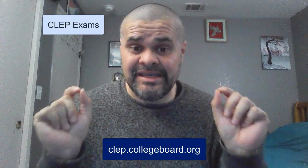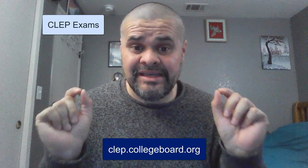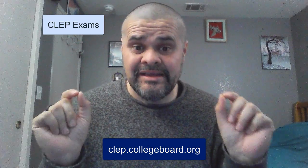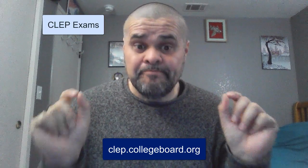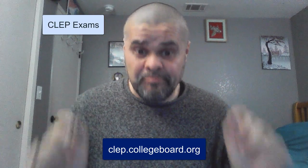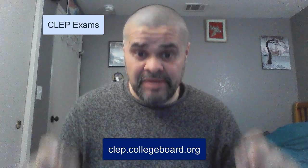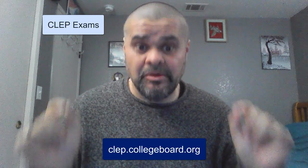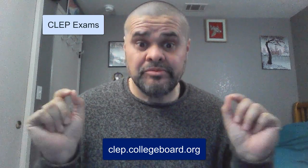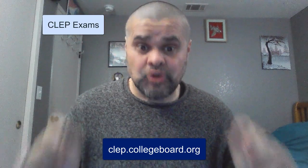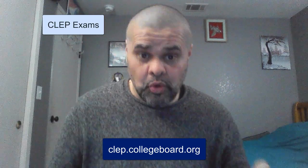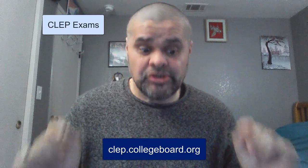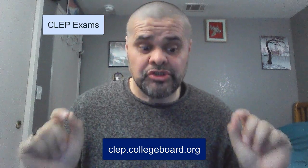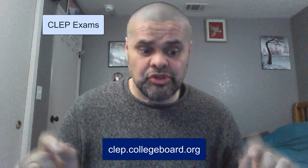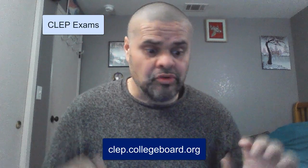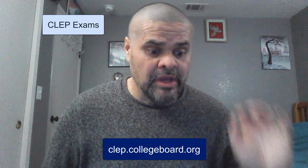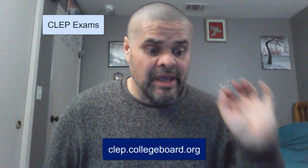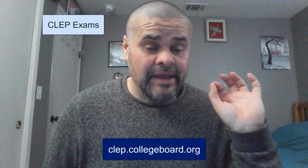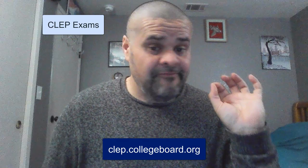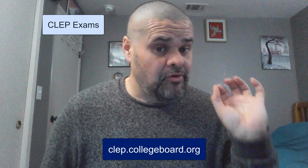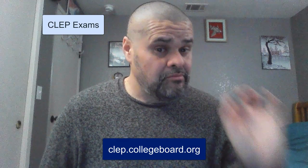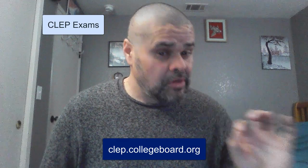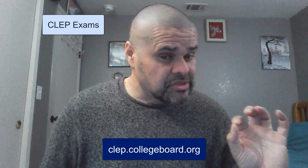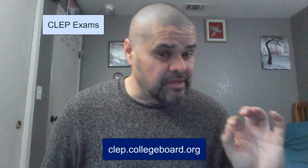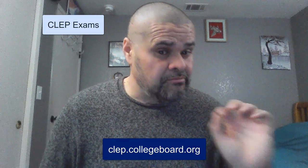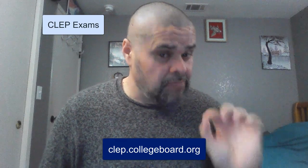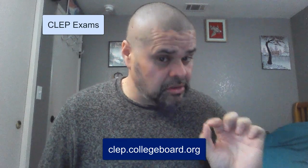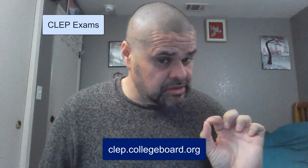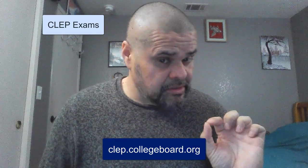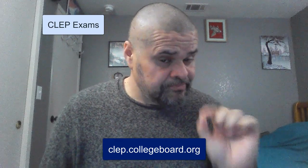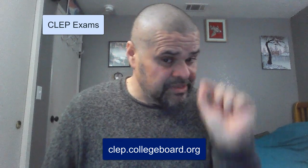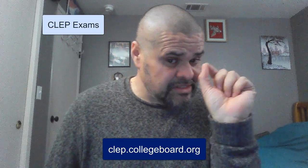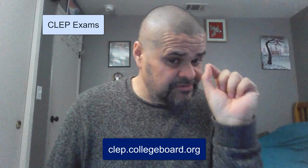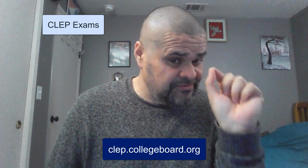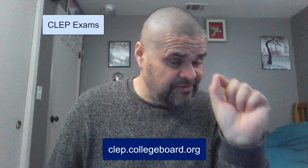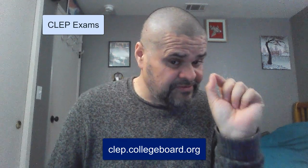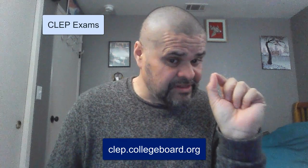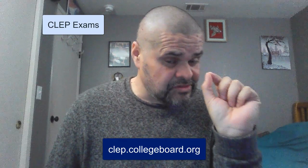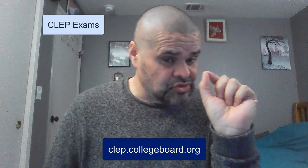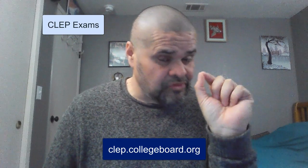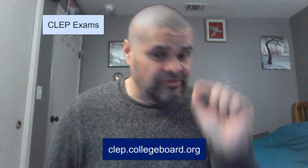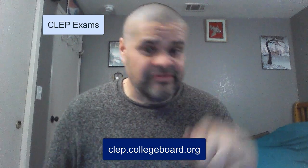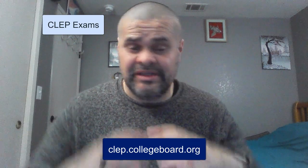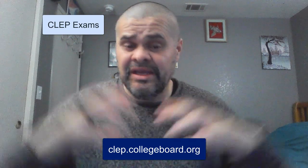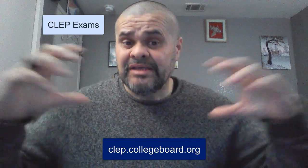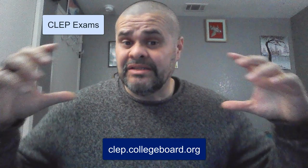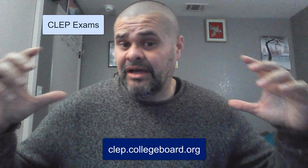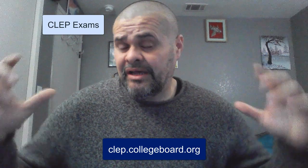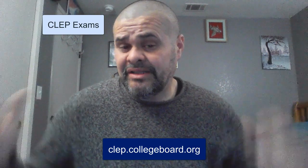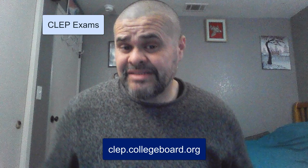a minimum score to do. And for most of them, it is 50 to score 50. The